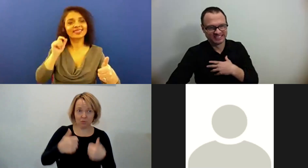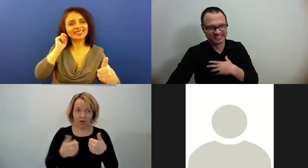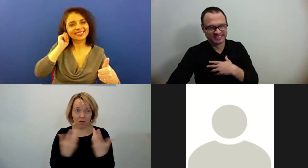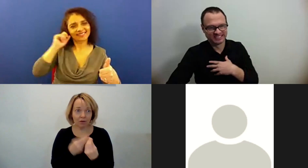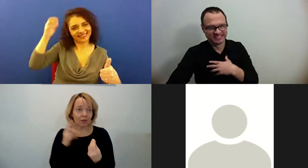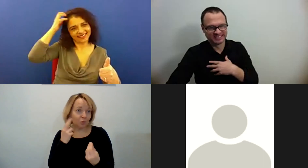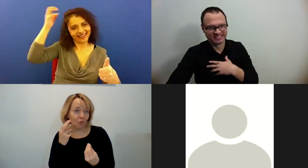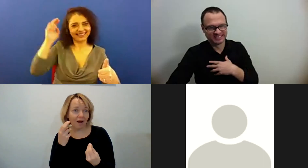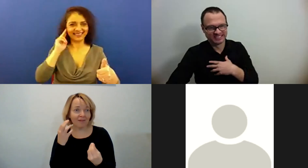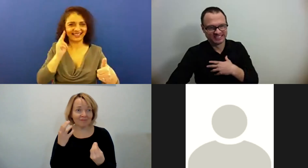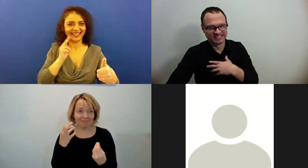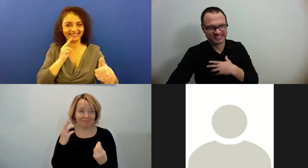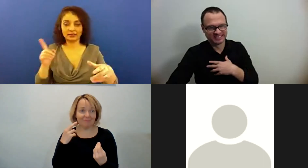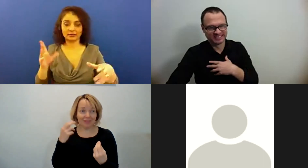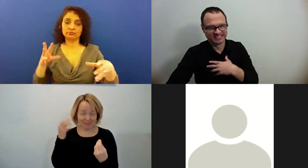dance competition.